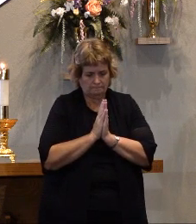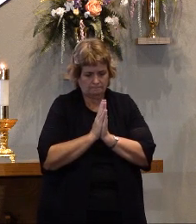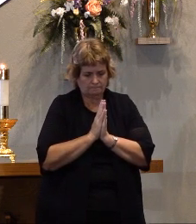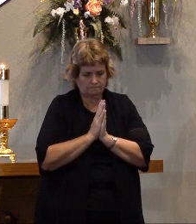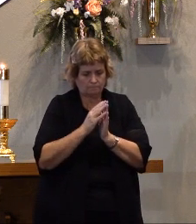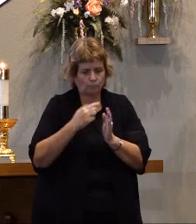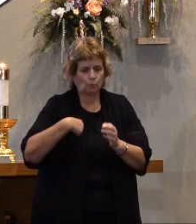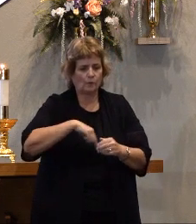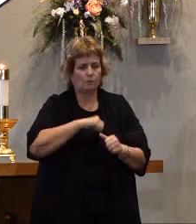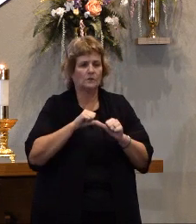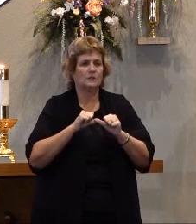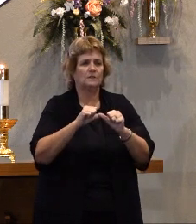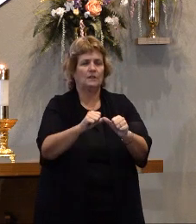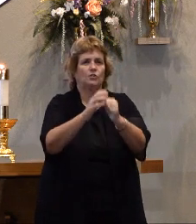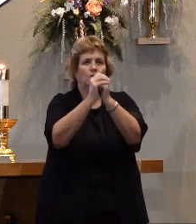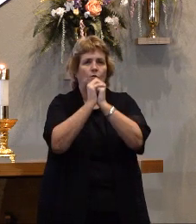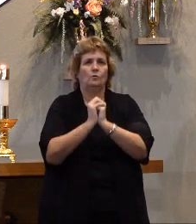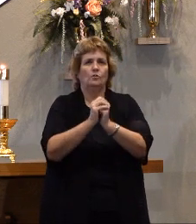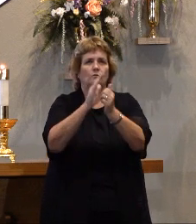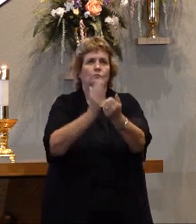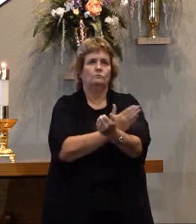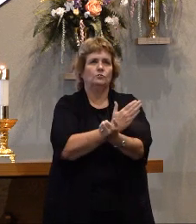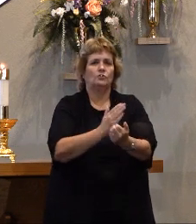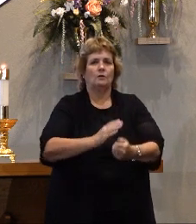We continue our worship in song.